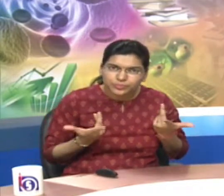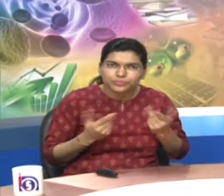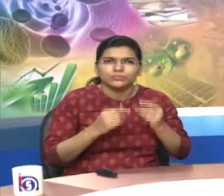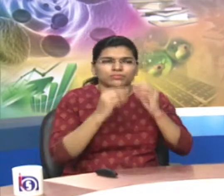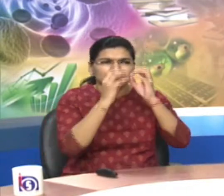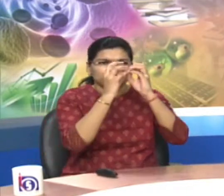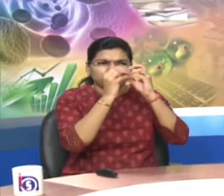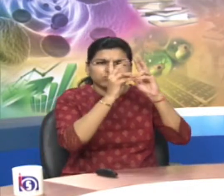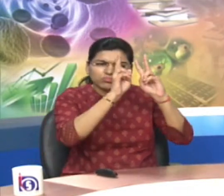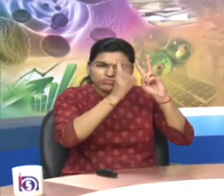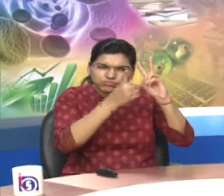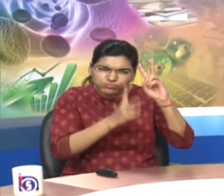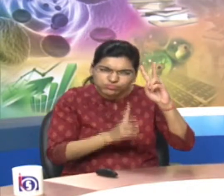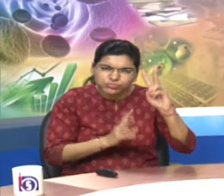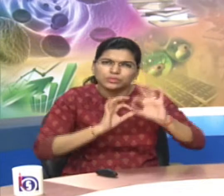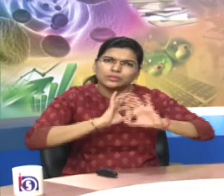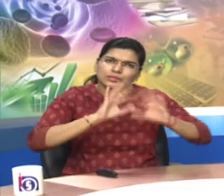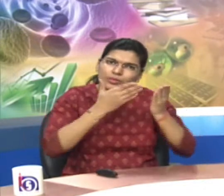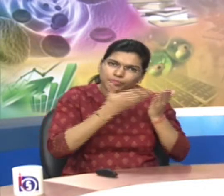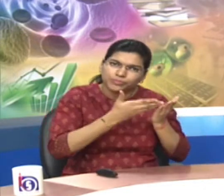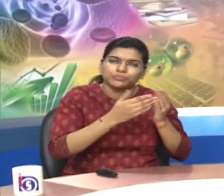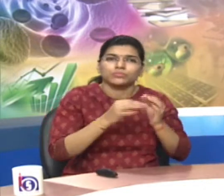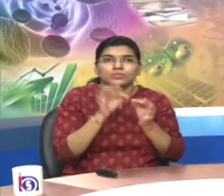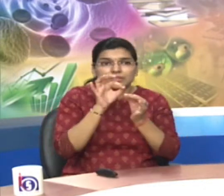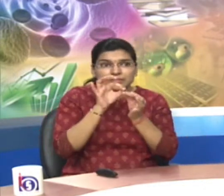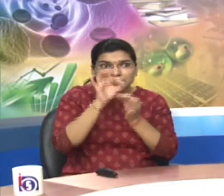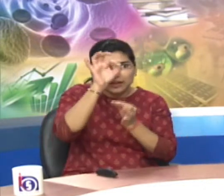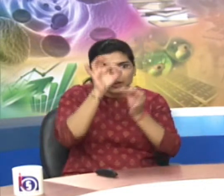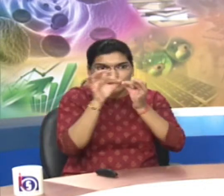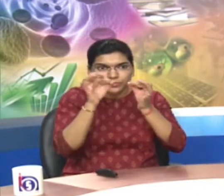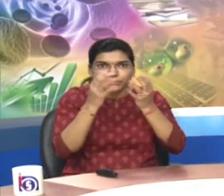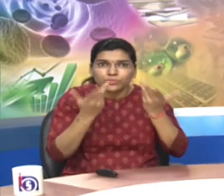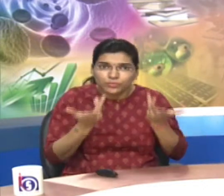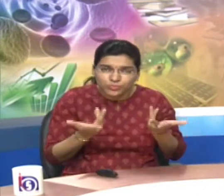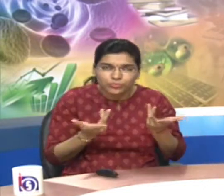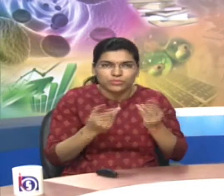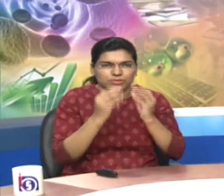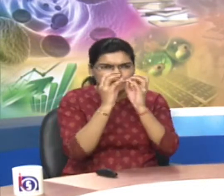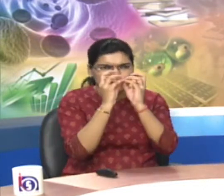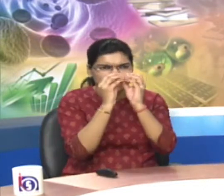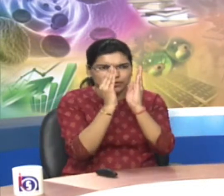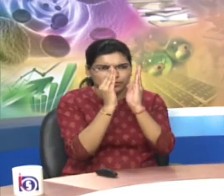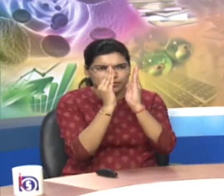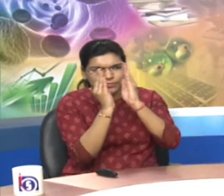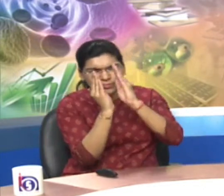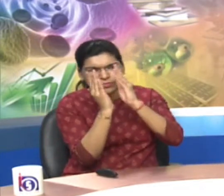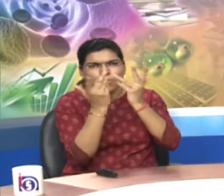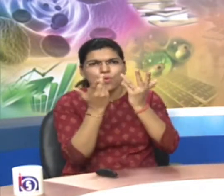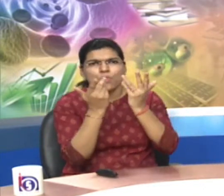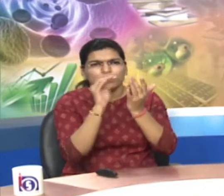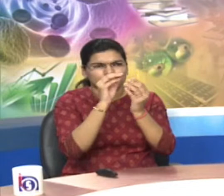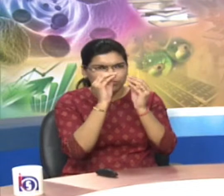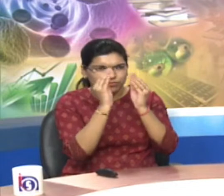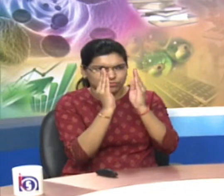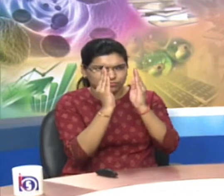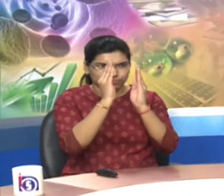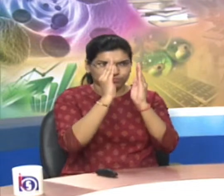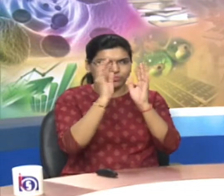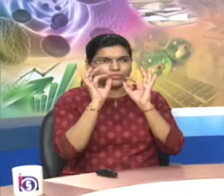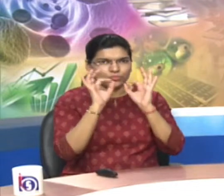this is to make our text in a different style. You can make the changes in size, you can tilt